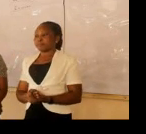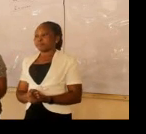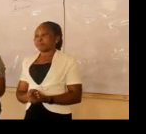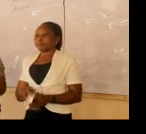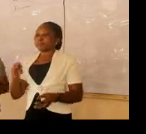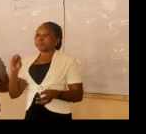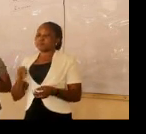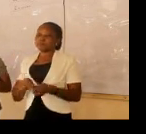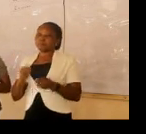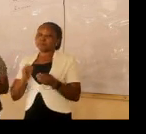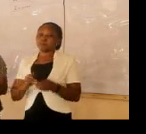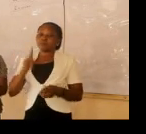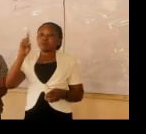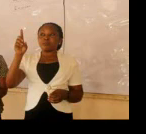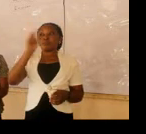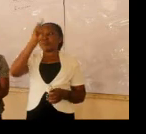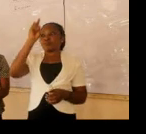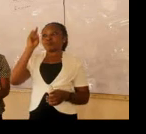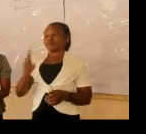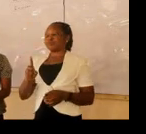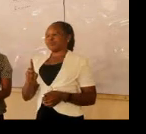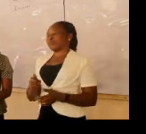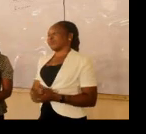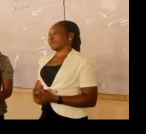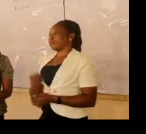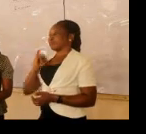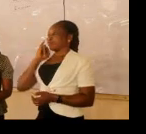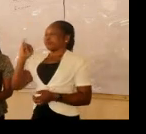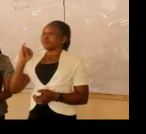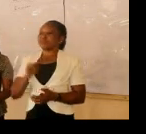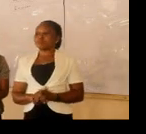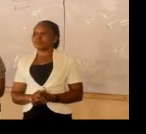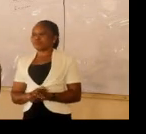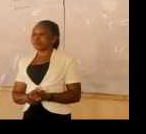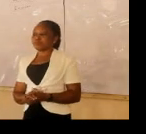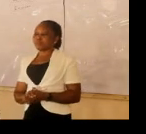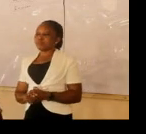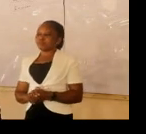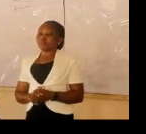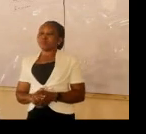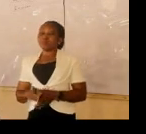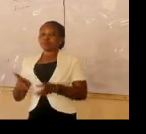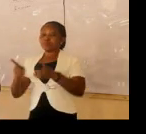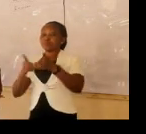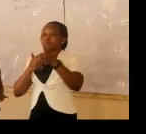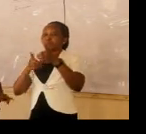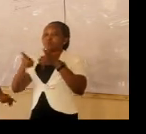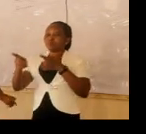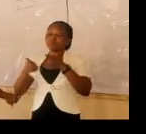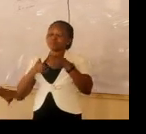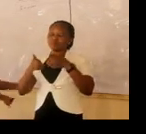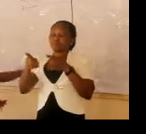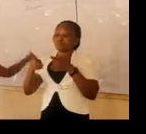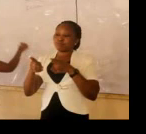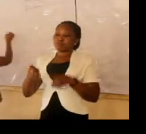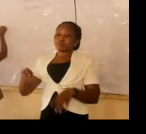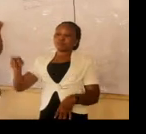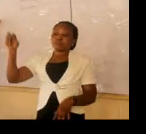So the first question in the assignment I gave you is 1. Define sovereignty.